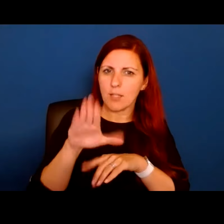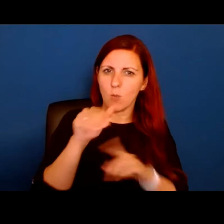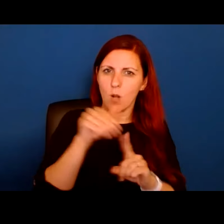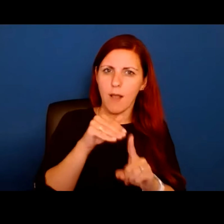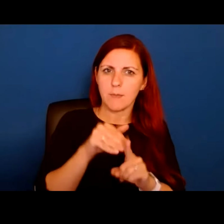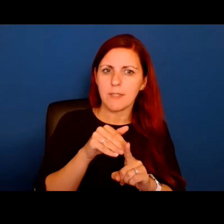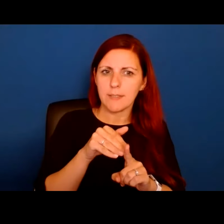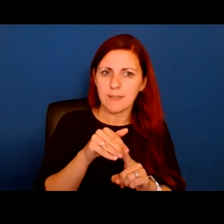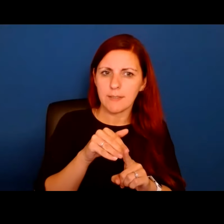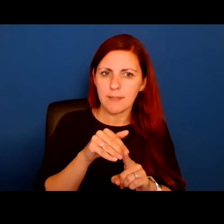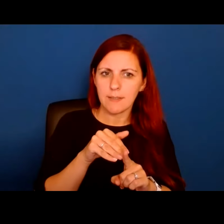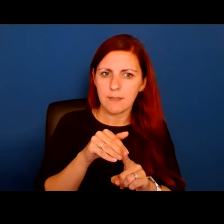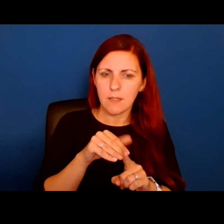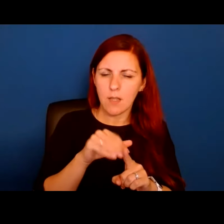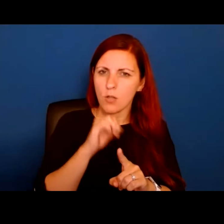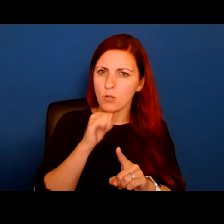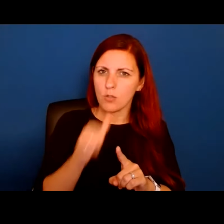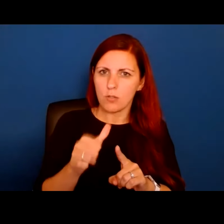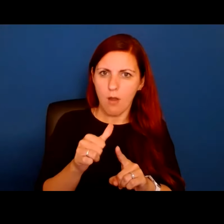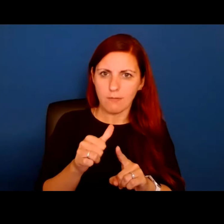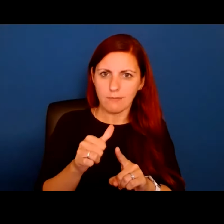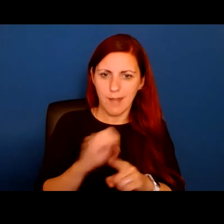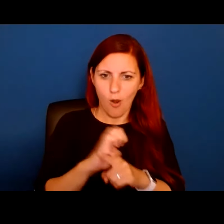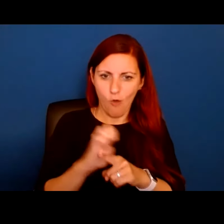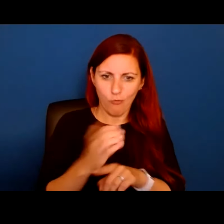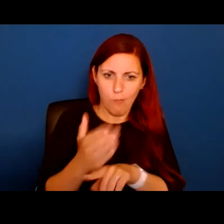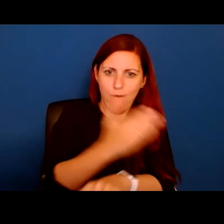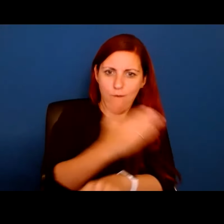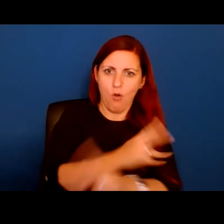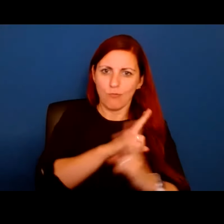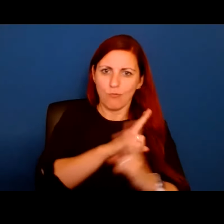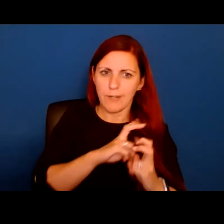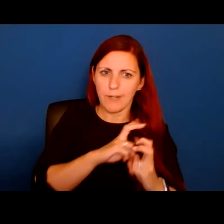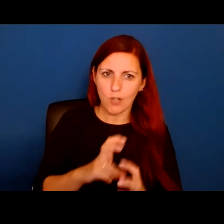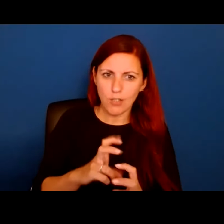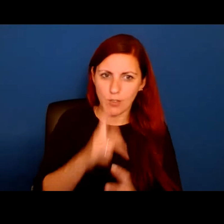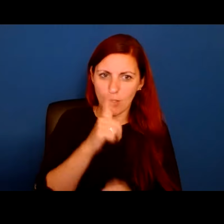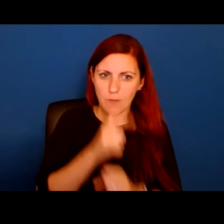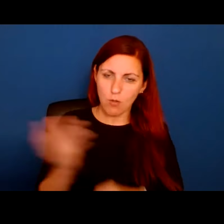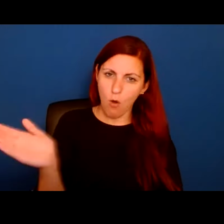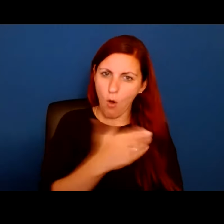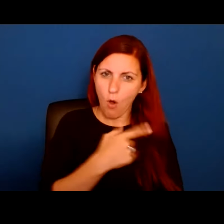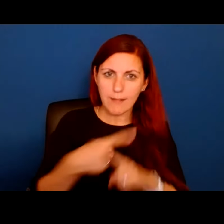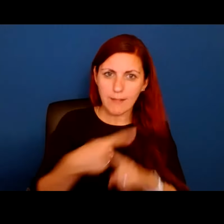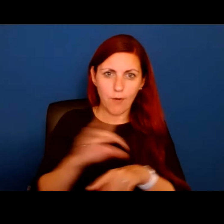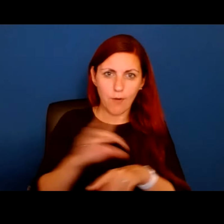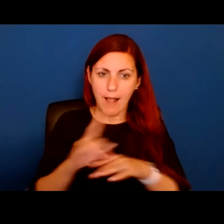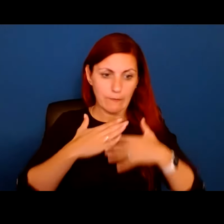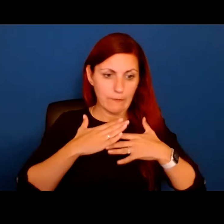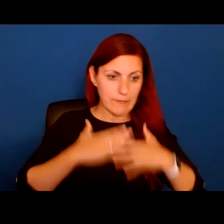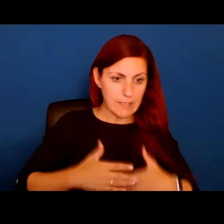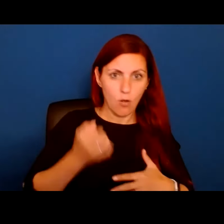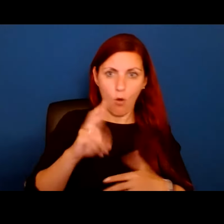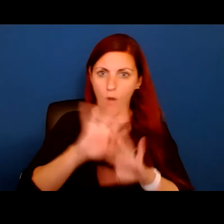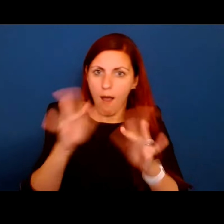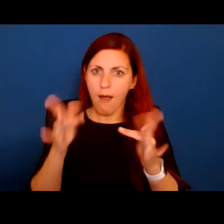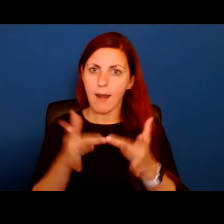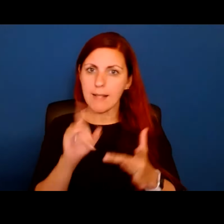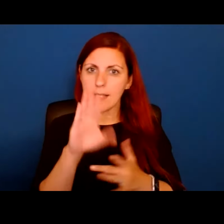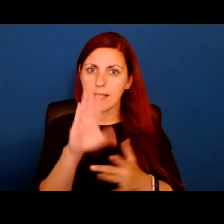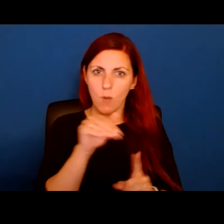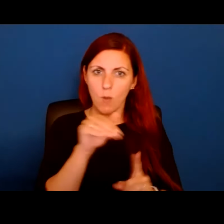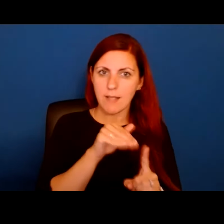The lack of robust research that encompasses all forms of sexual harassment, online or physical, has made it difficult to determine the scale of the